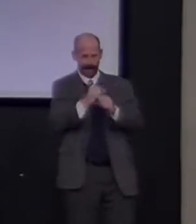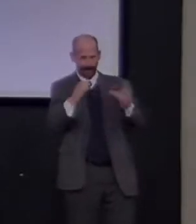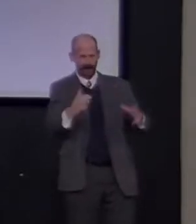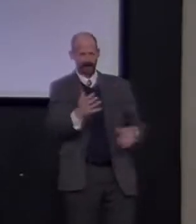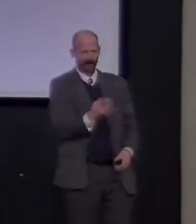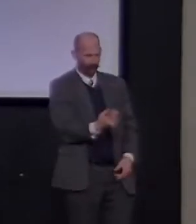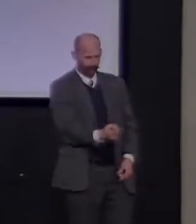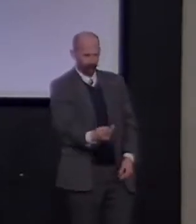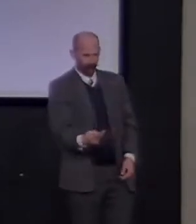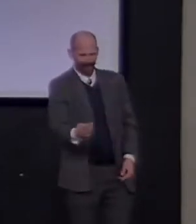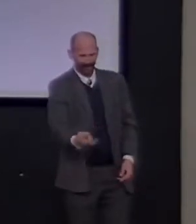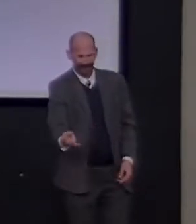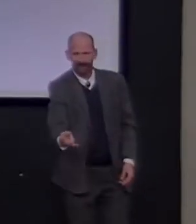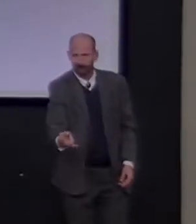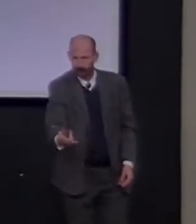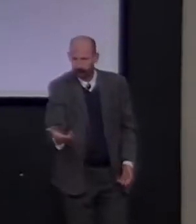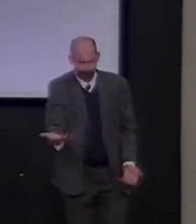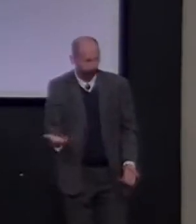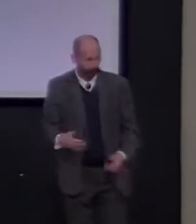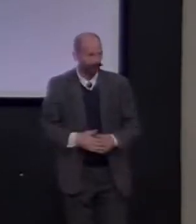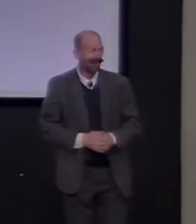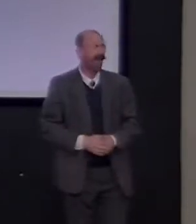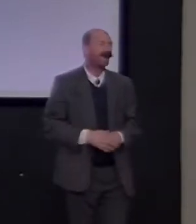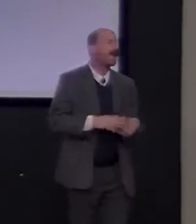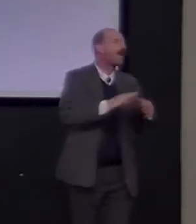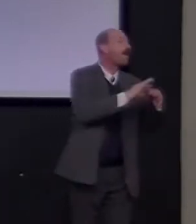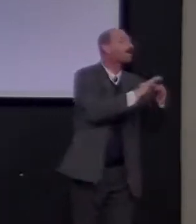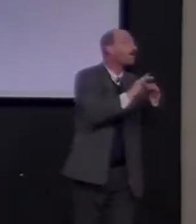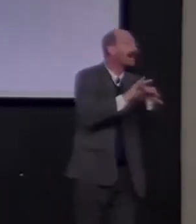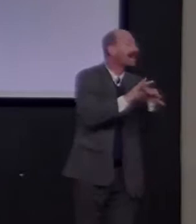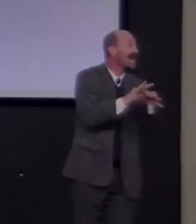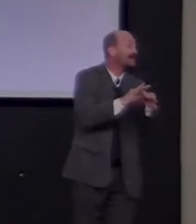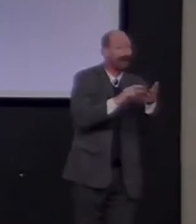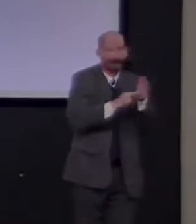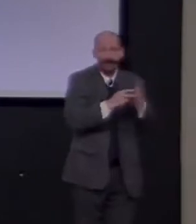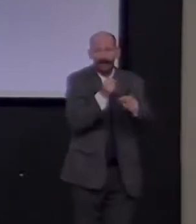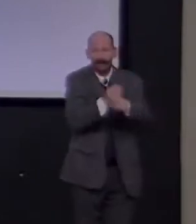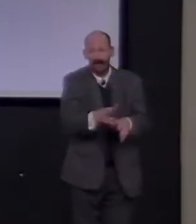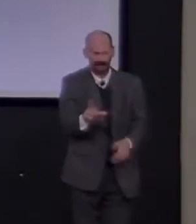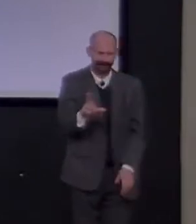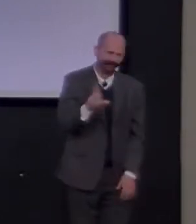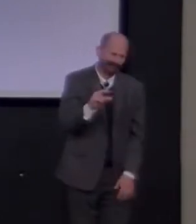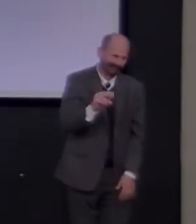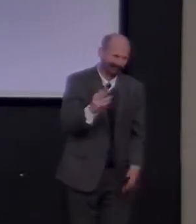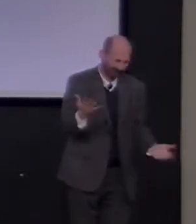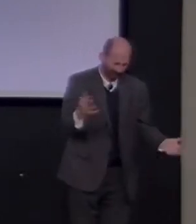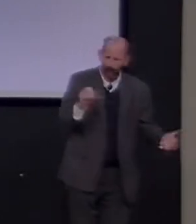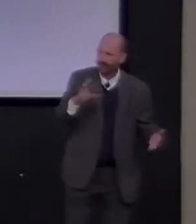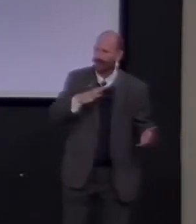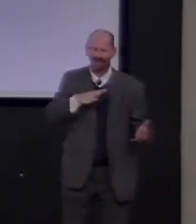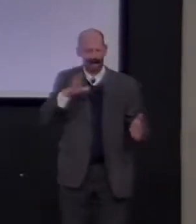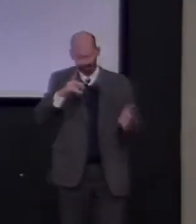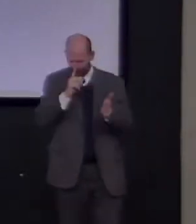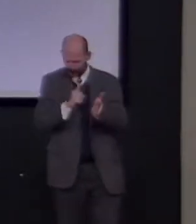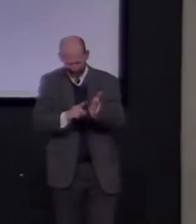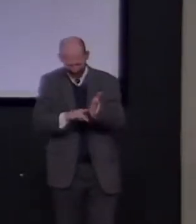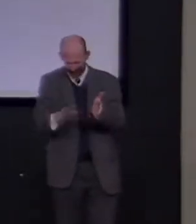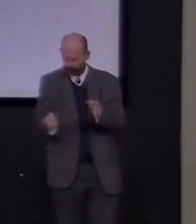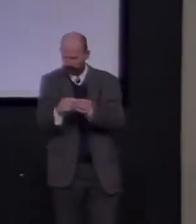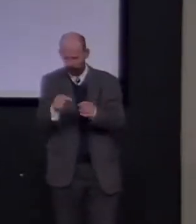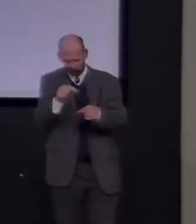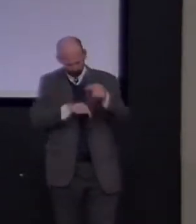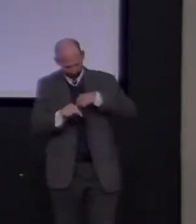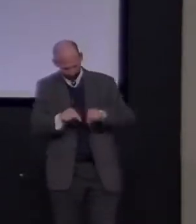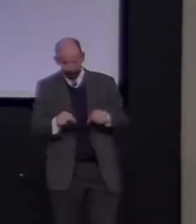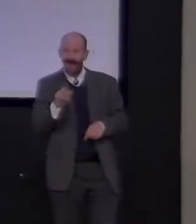course, correlation does not imply causation, so one of the things that Nadia did was to examine whether this test also predicted performance